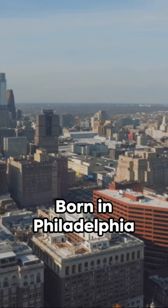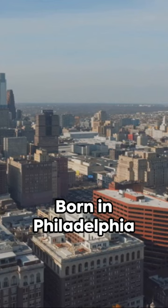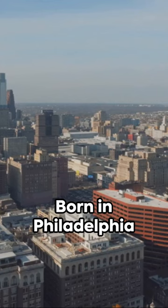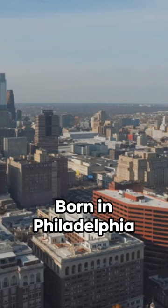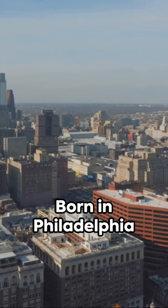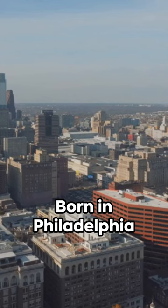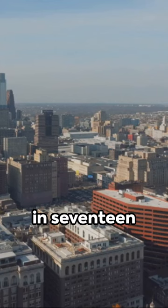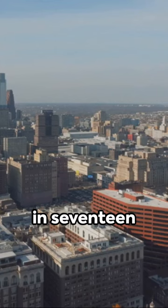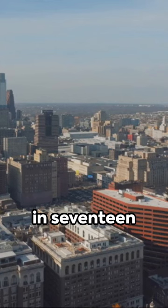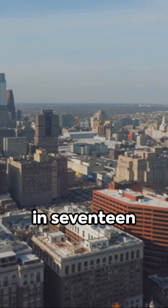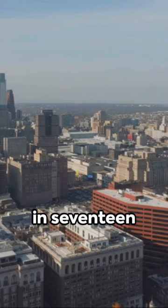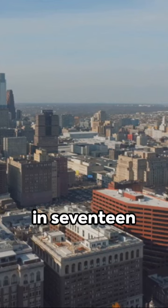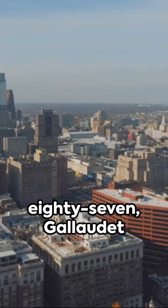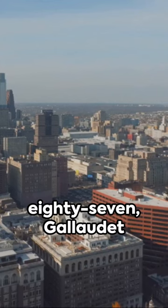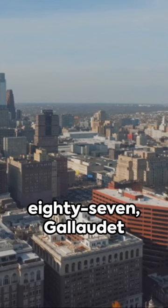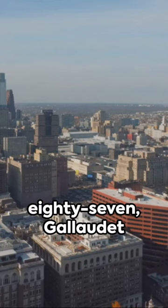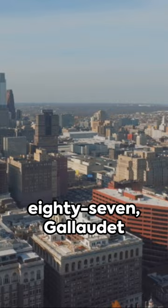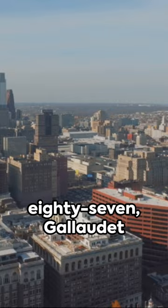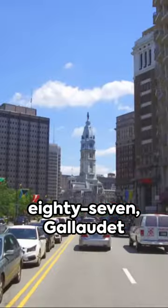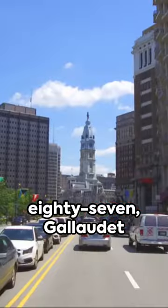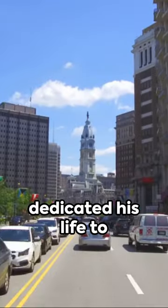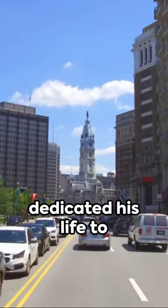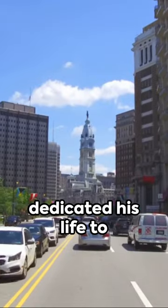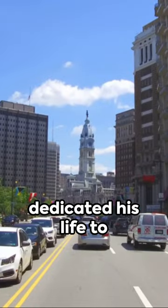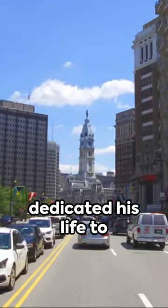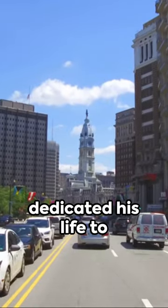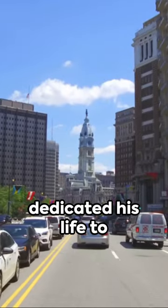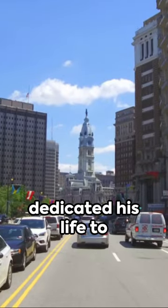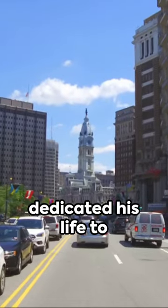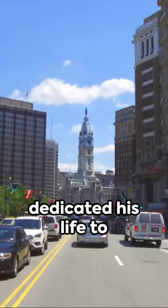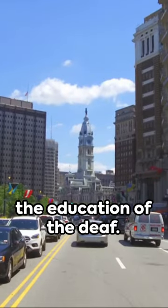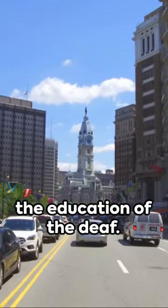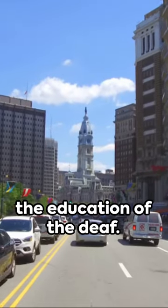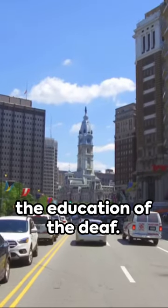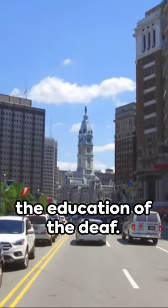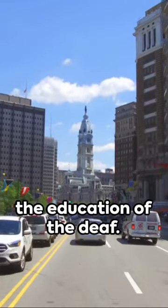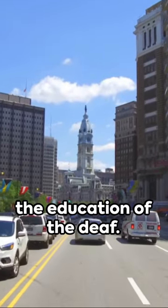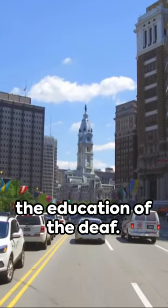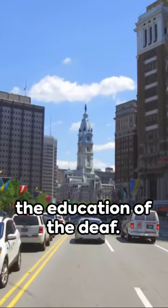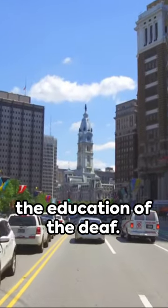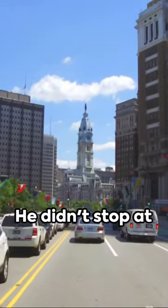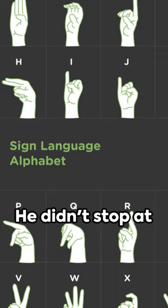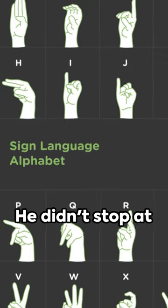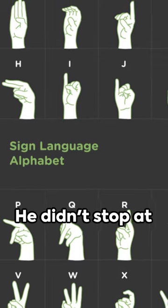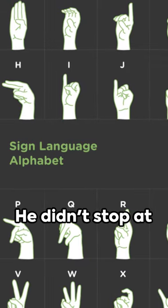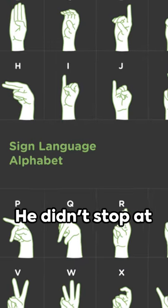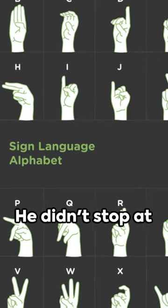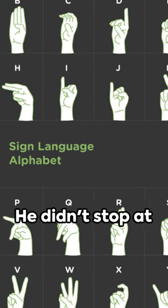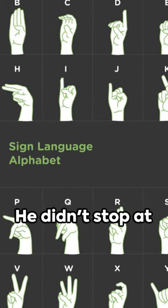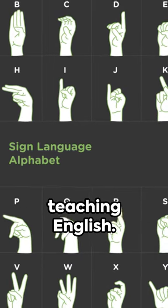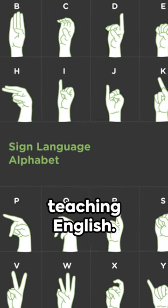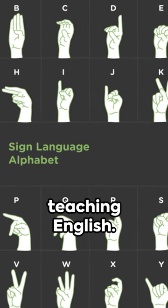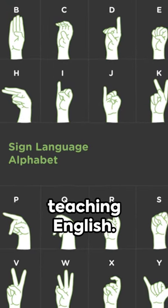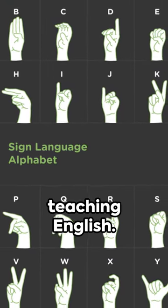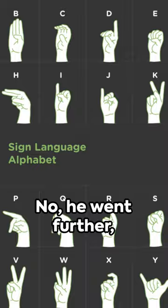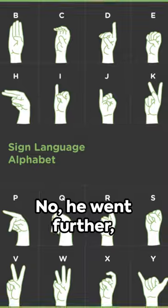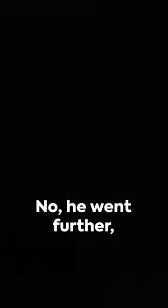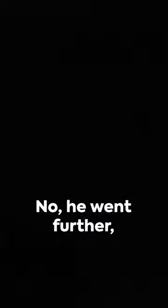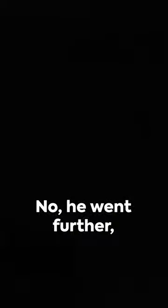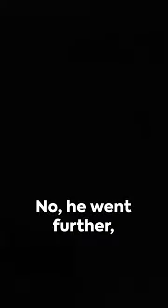in Philadelphia in 1787, Gallaudet dedicated his life to the education of the deaf. He didn't stop at teaching English. No, he went